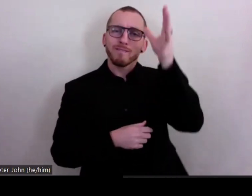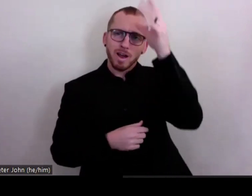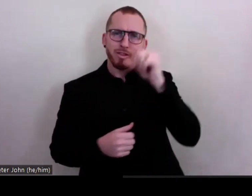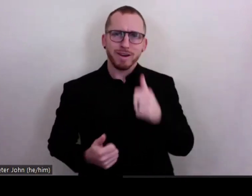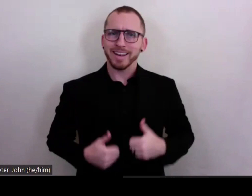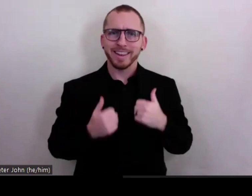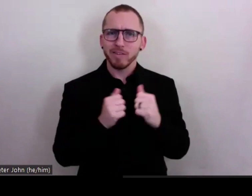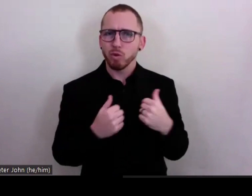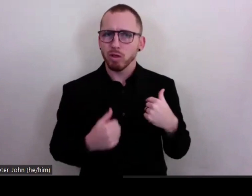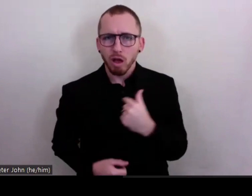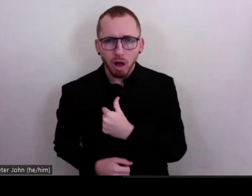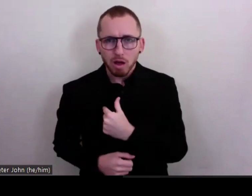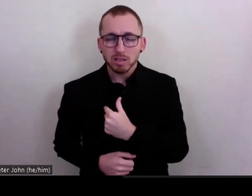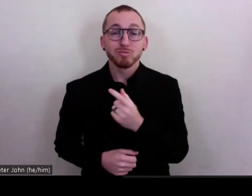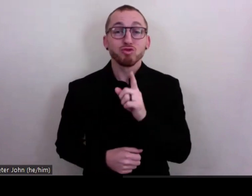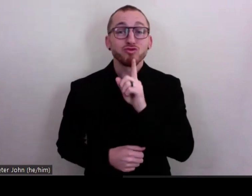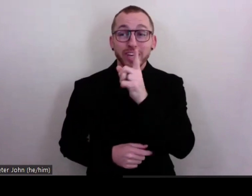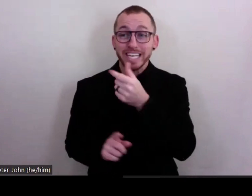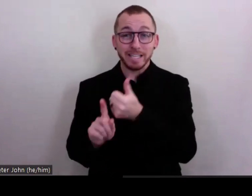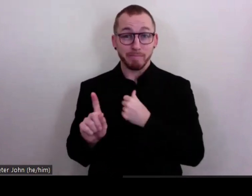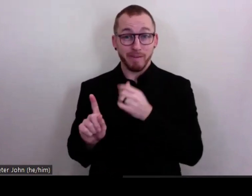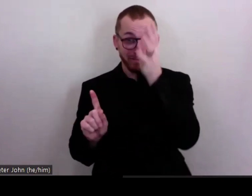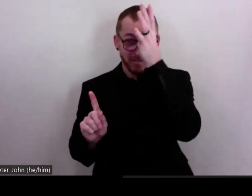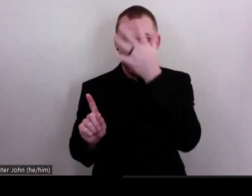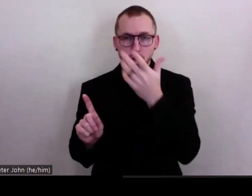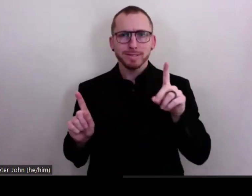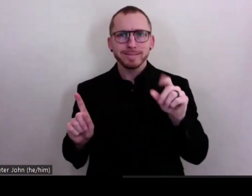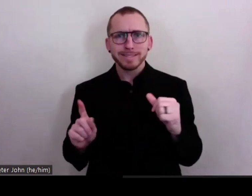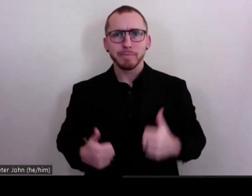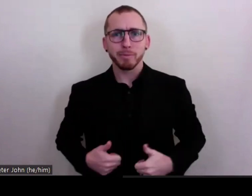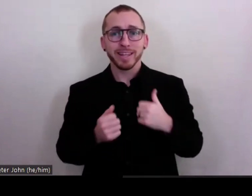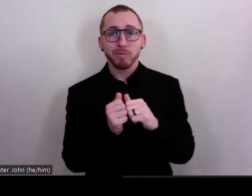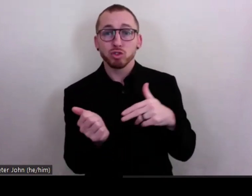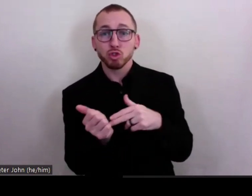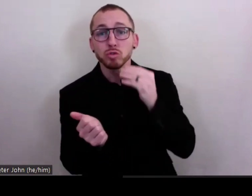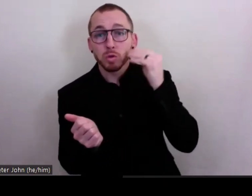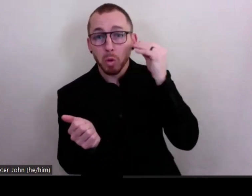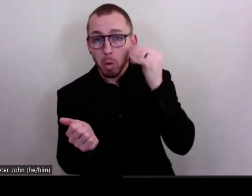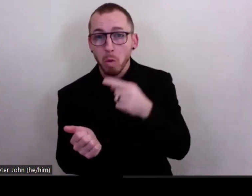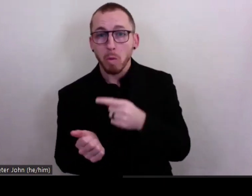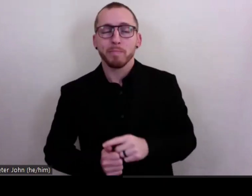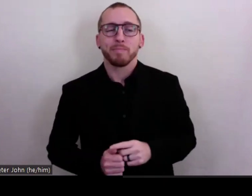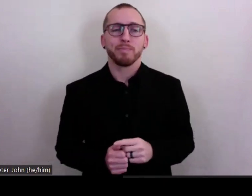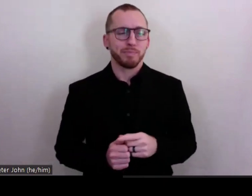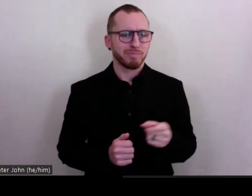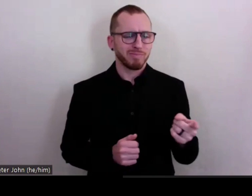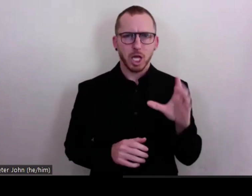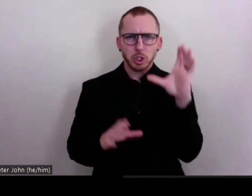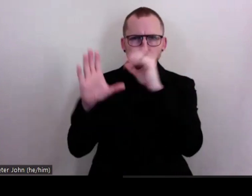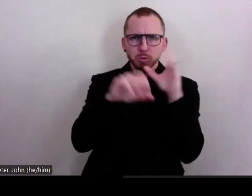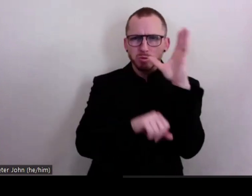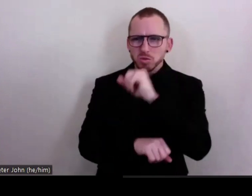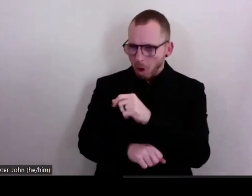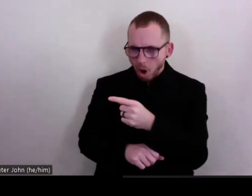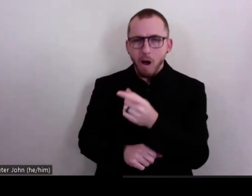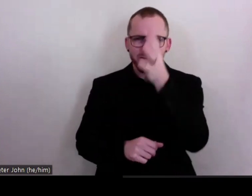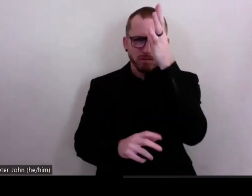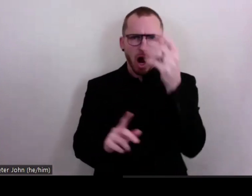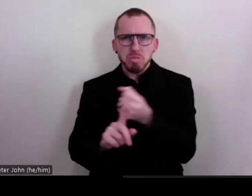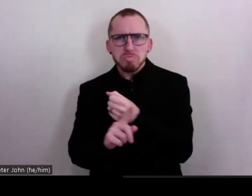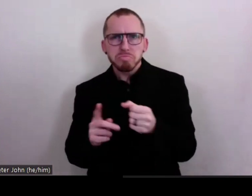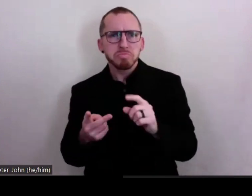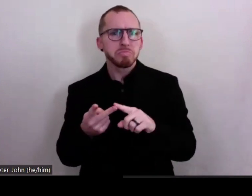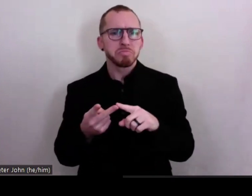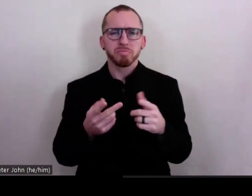disabled. He lived in a nursing home. And if she would have taken that time to be curious, to pause,